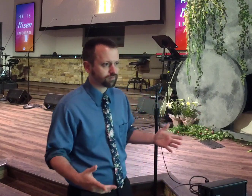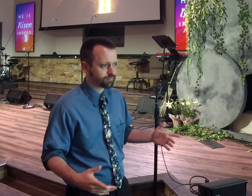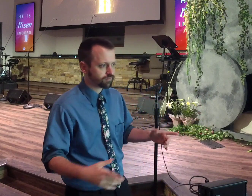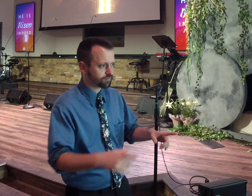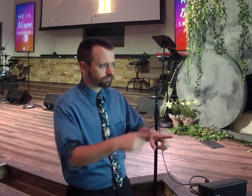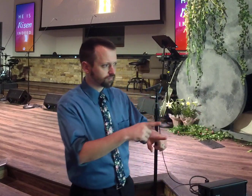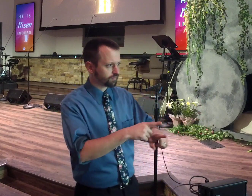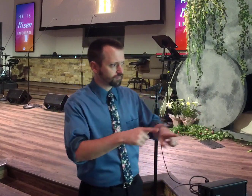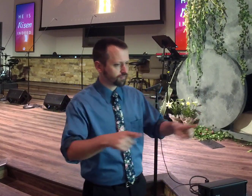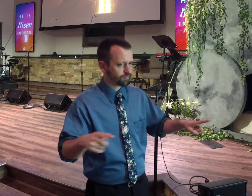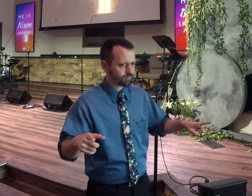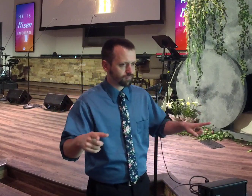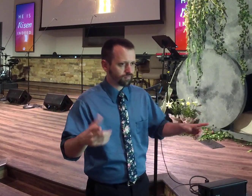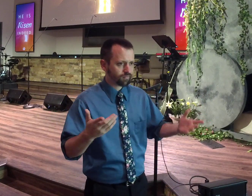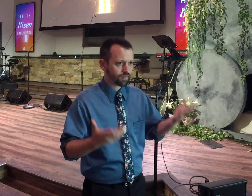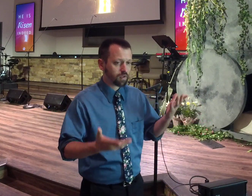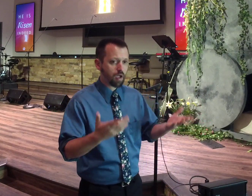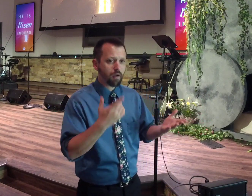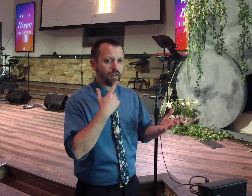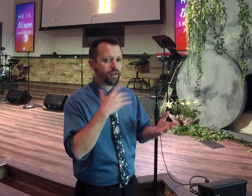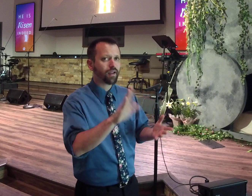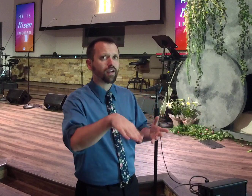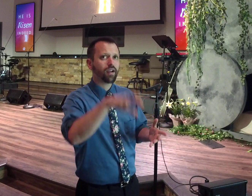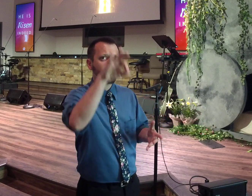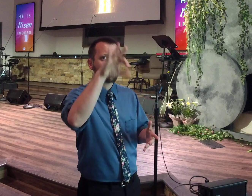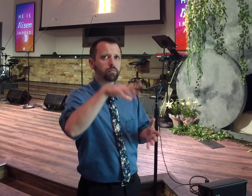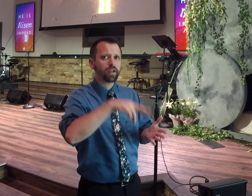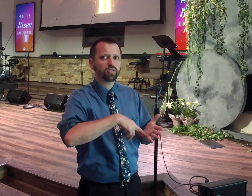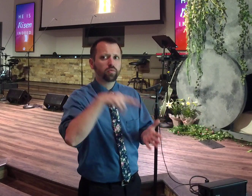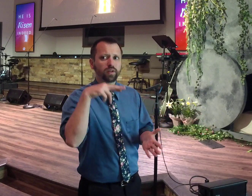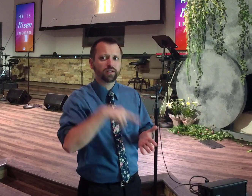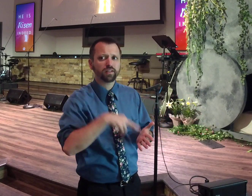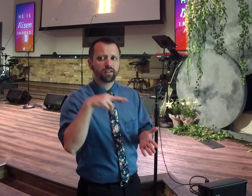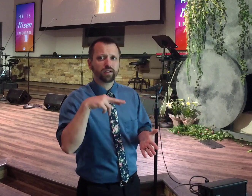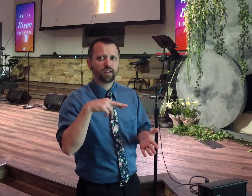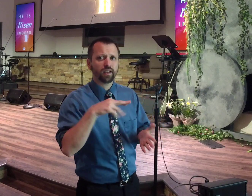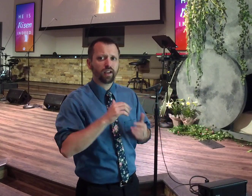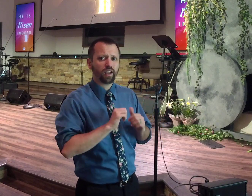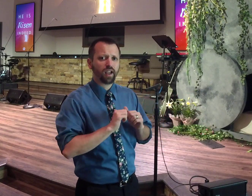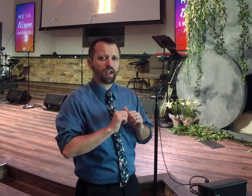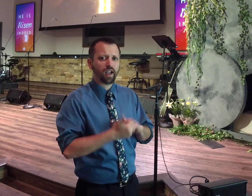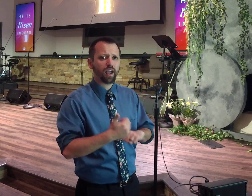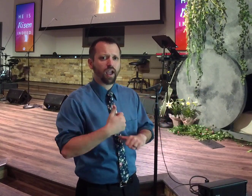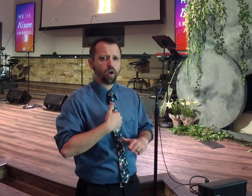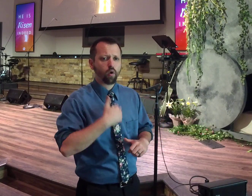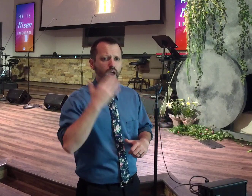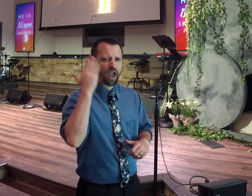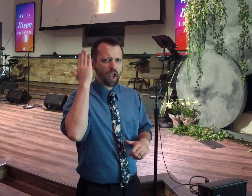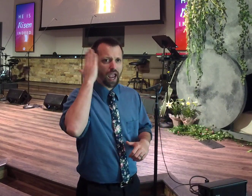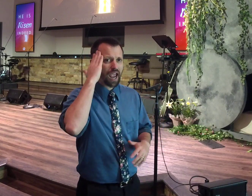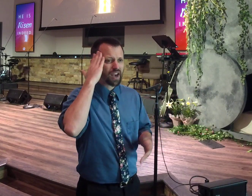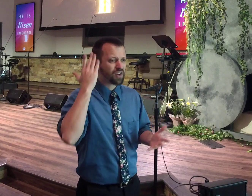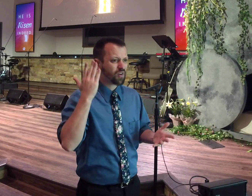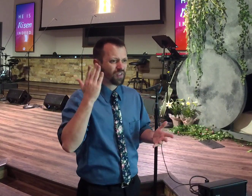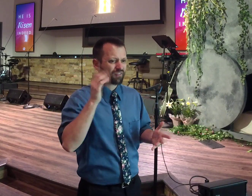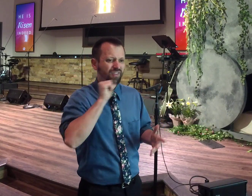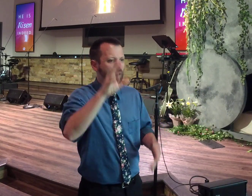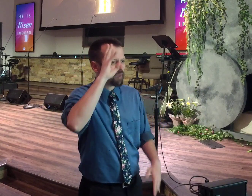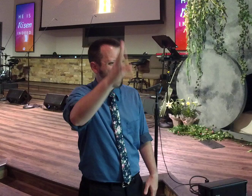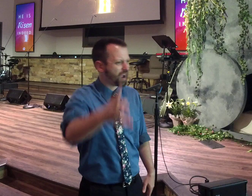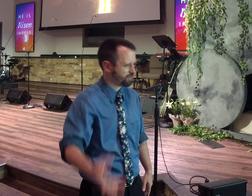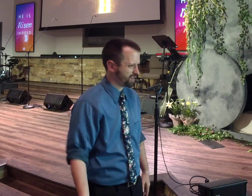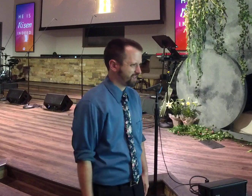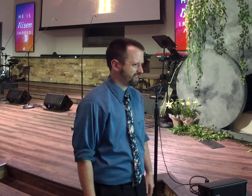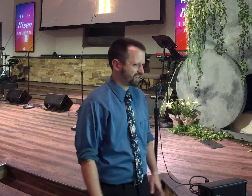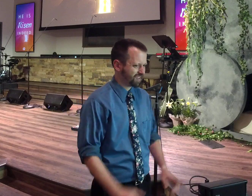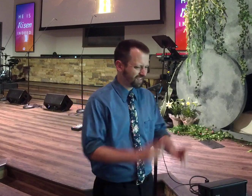you might be saying this. You might say, Pastor Rich, how do I know that those disciples didn't just make this up? How